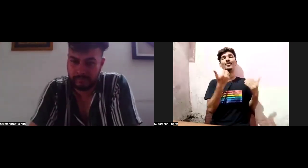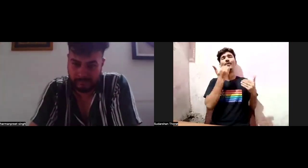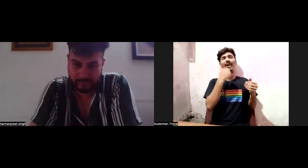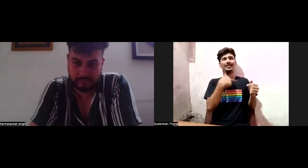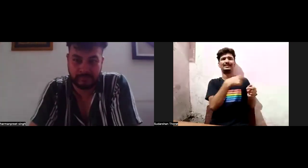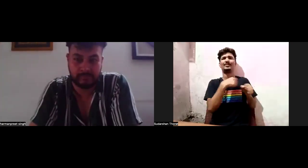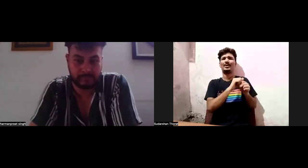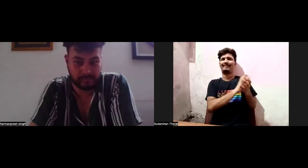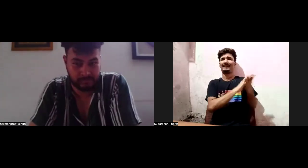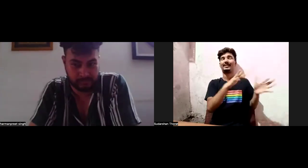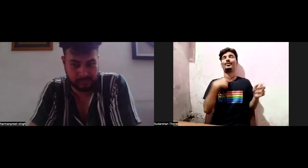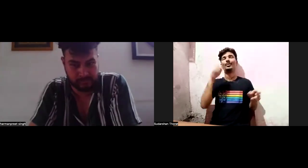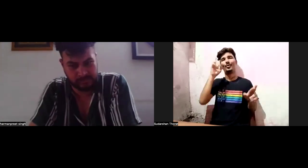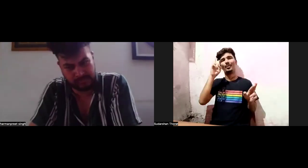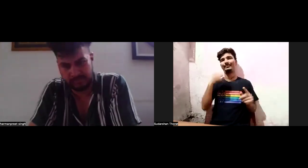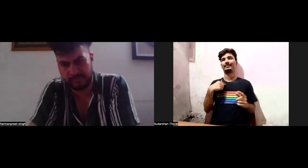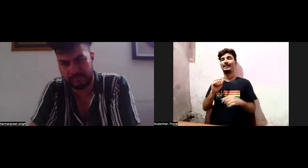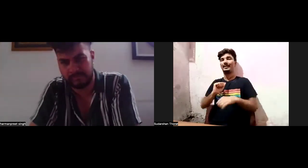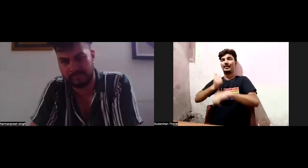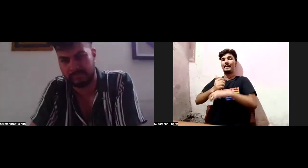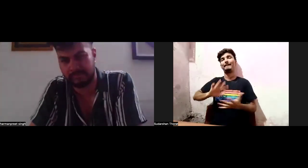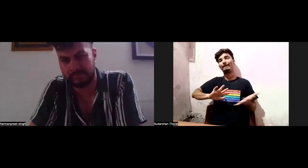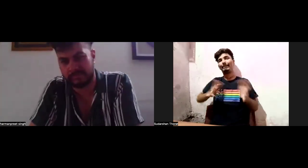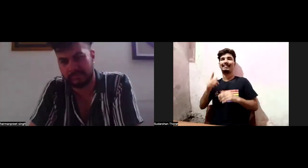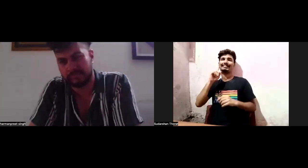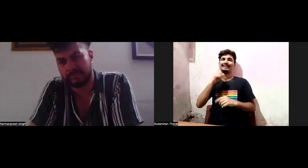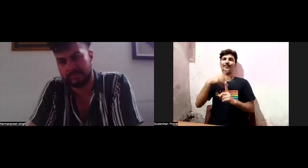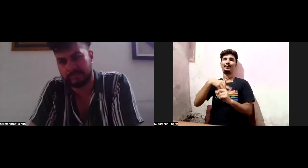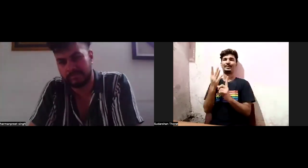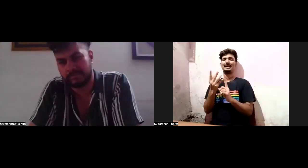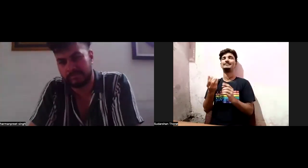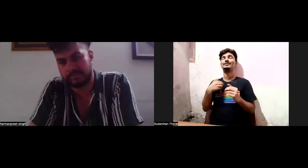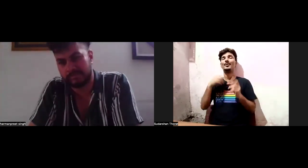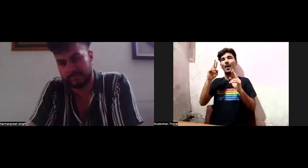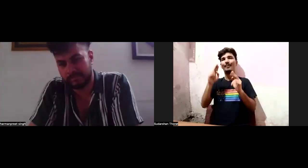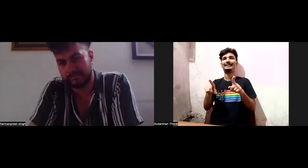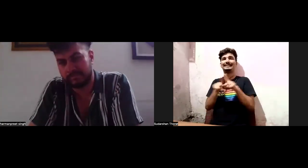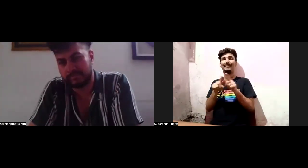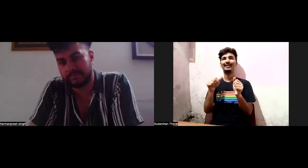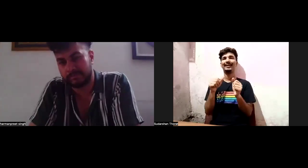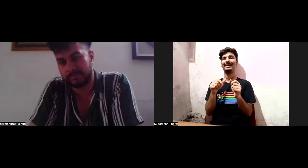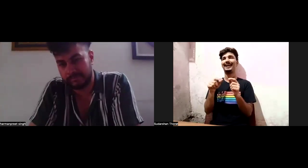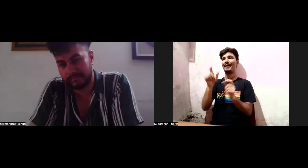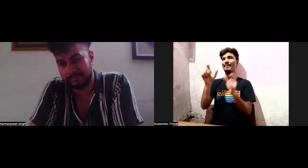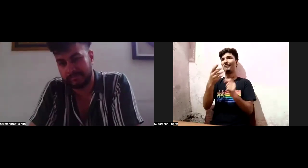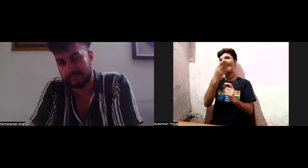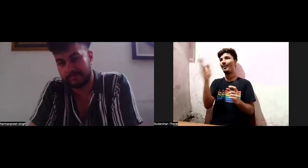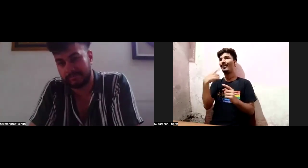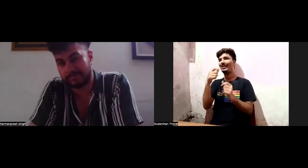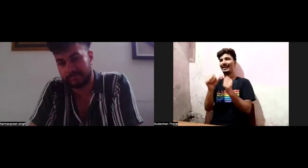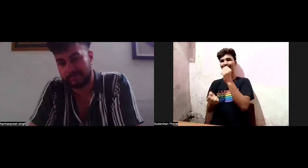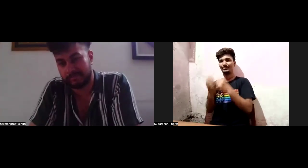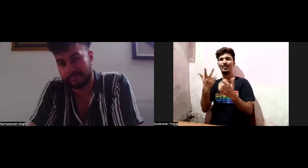LGBT community. I'm still working with them. Once my work done, I hope to set up my own organization, my own